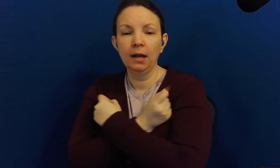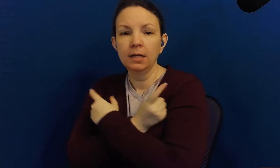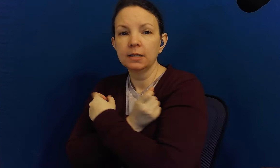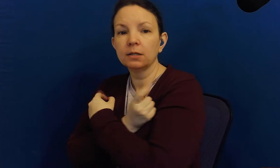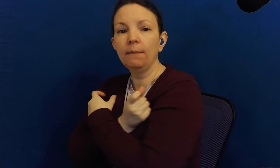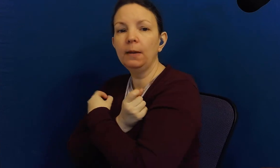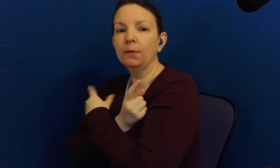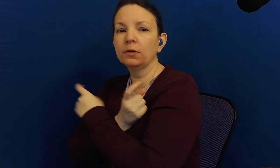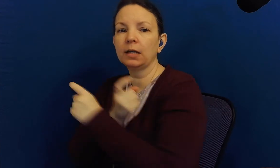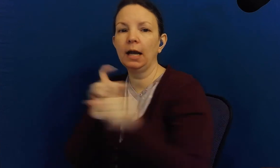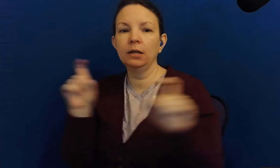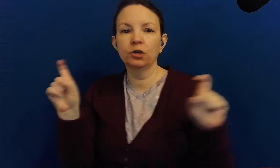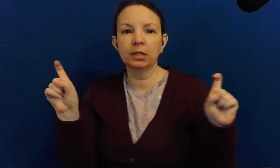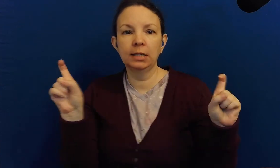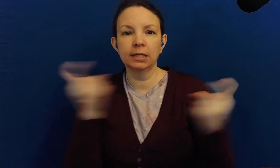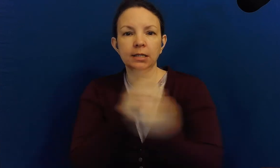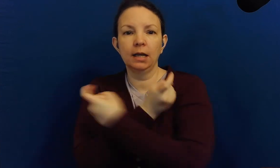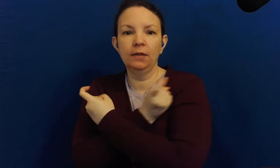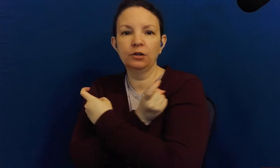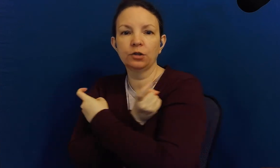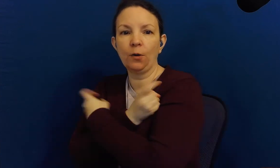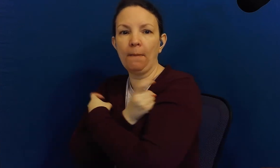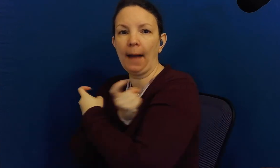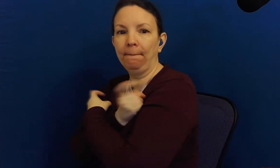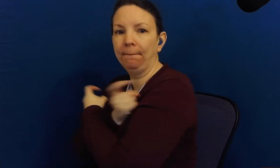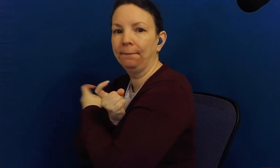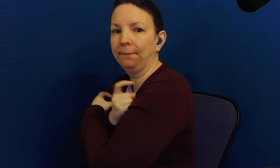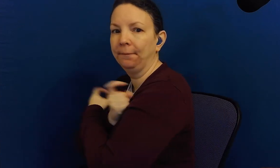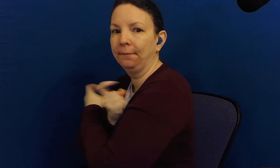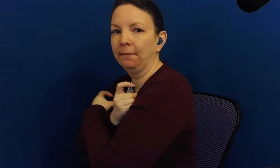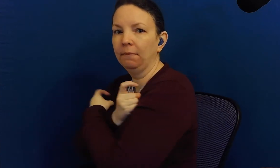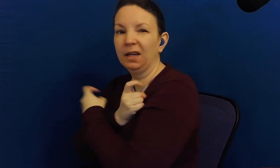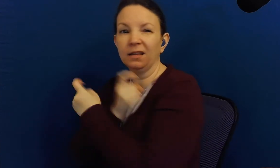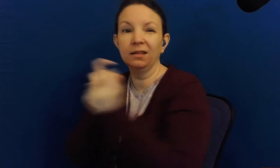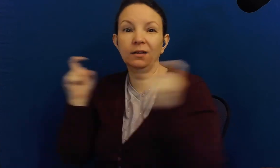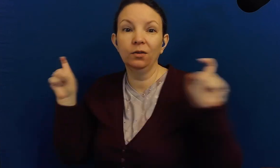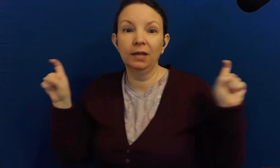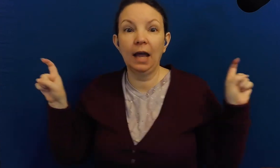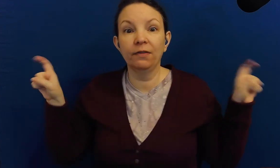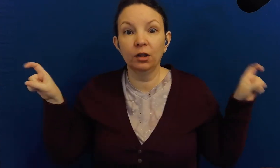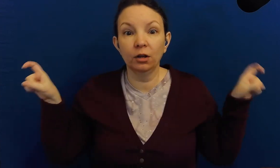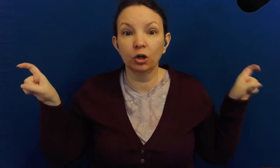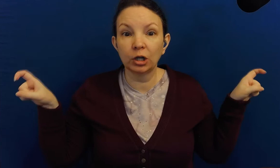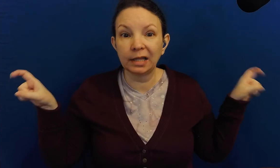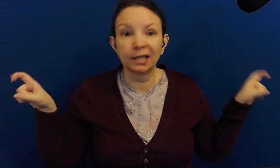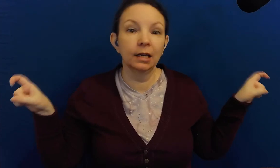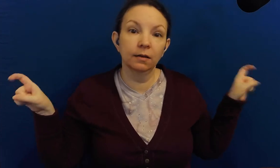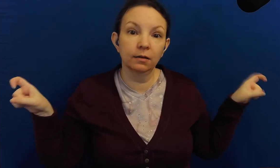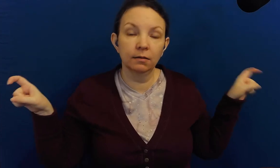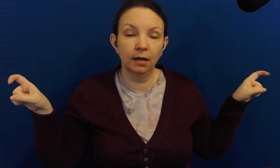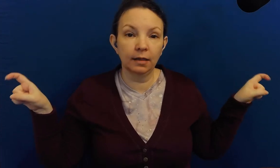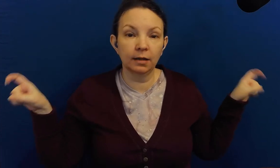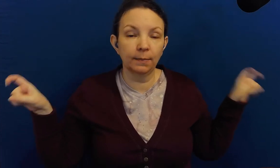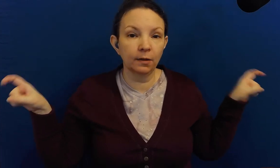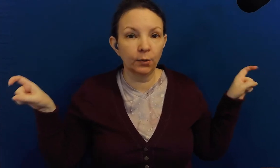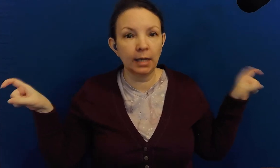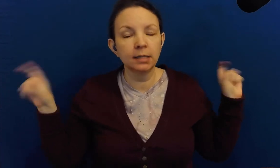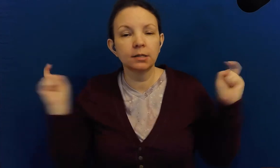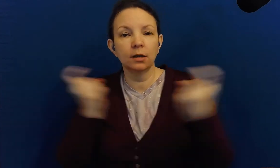Some people sign just this and they just go bat. Because they have their little hooks at the end at the tip of their wings, so you go